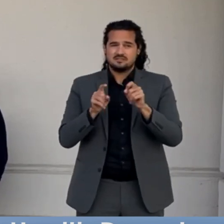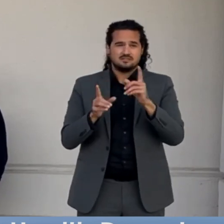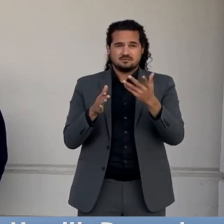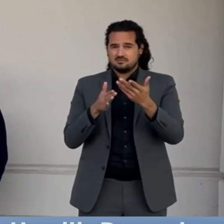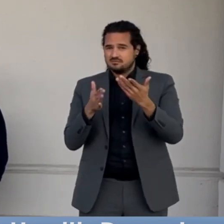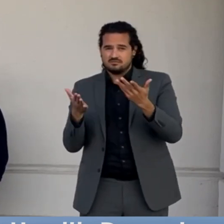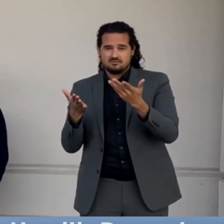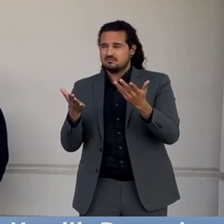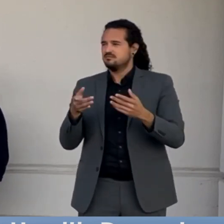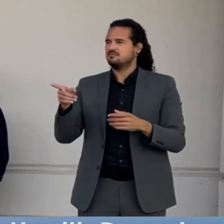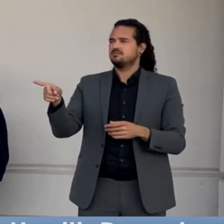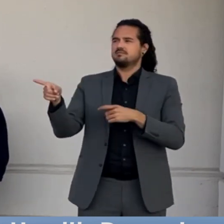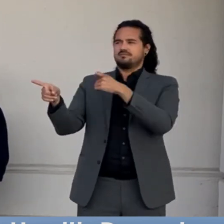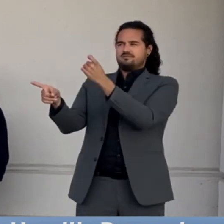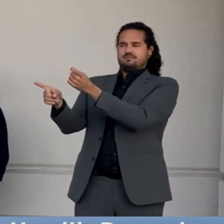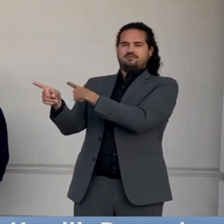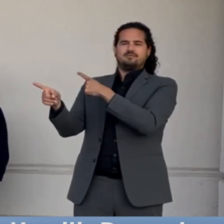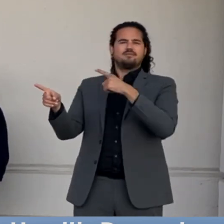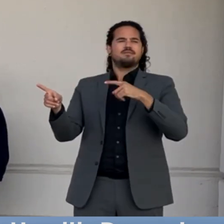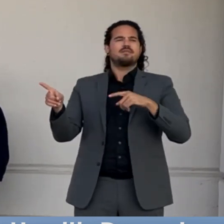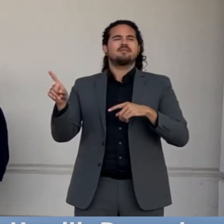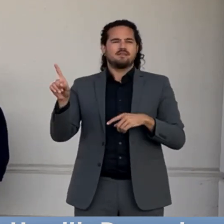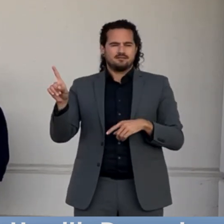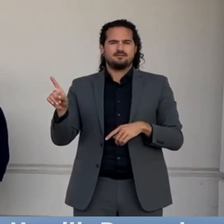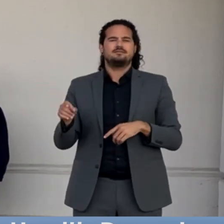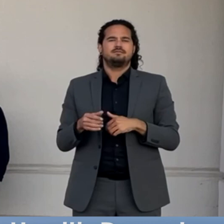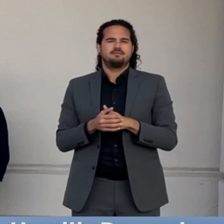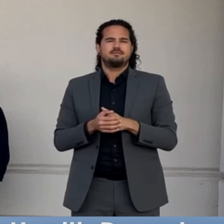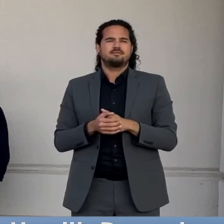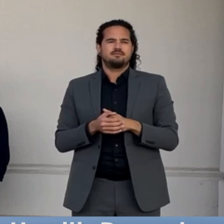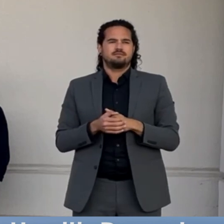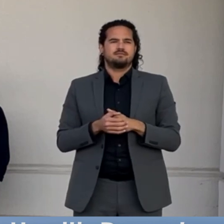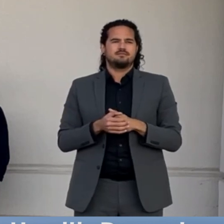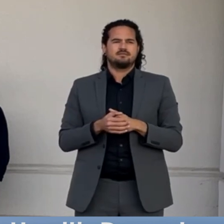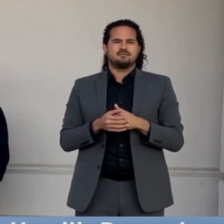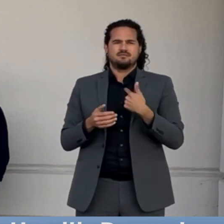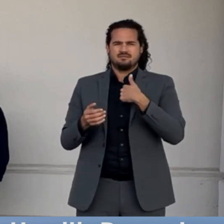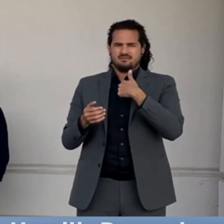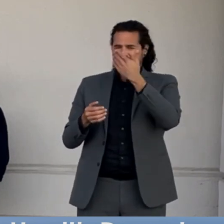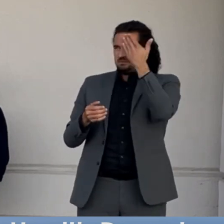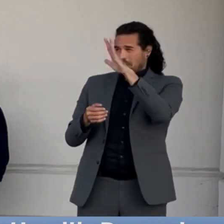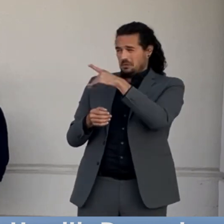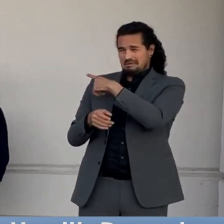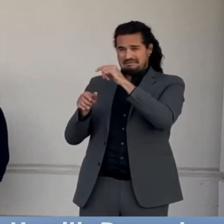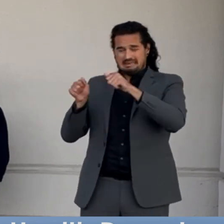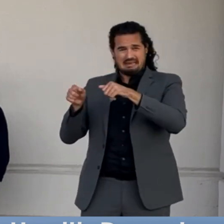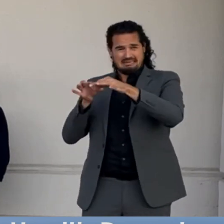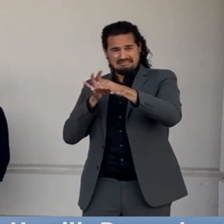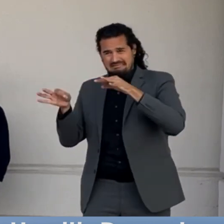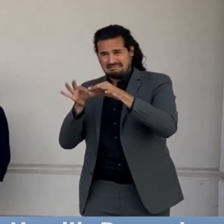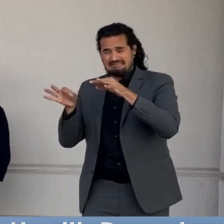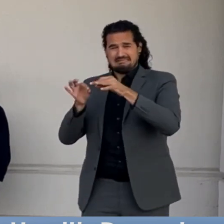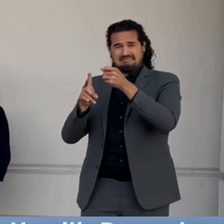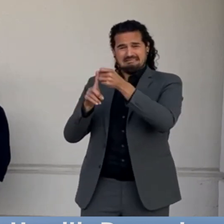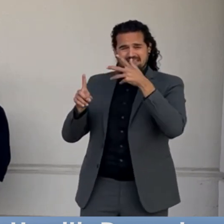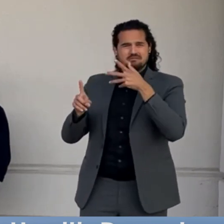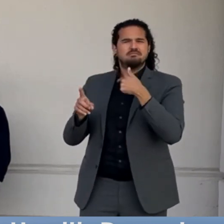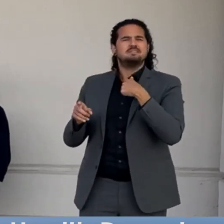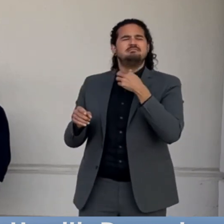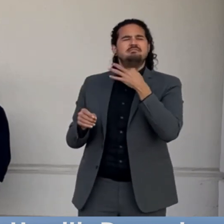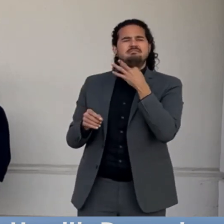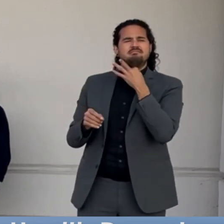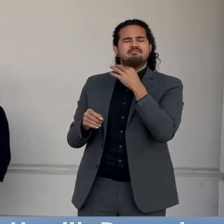No, you do have one more. I don't know if you'll be able to address this, but time and time again, even last Sunday,